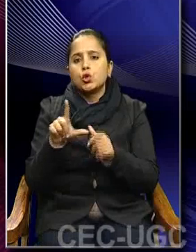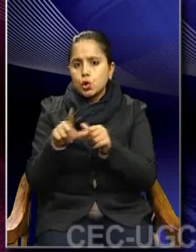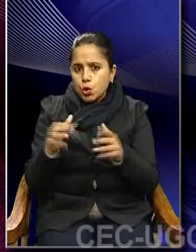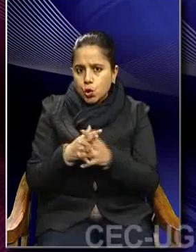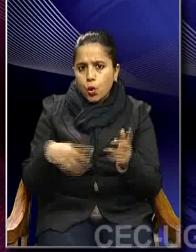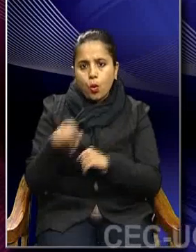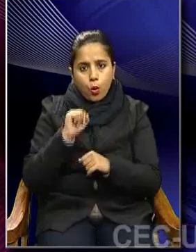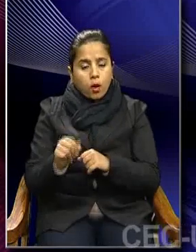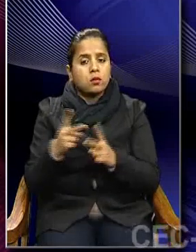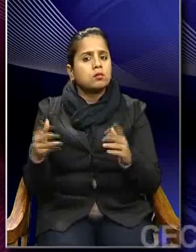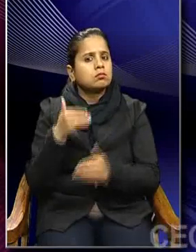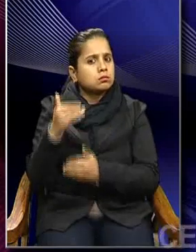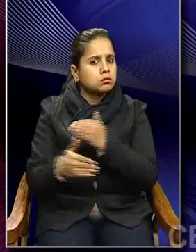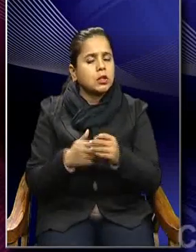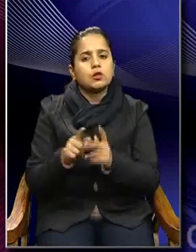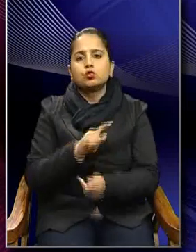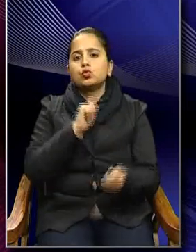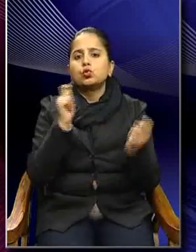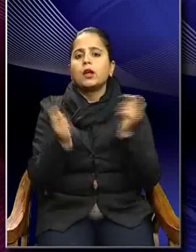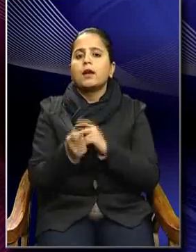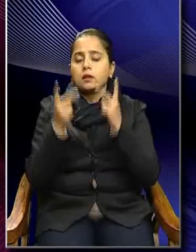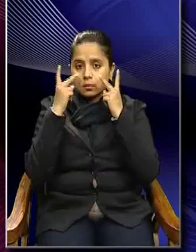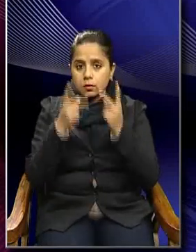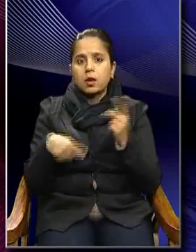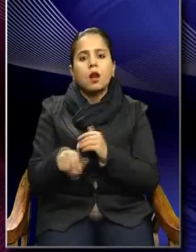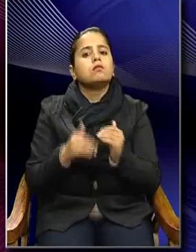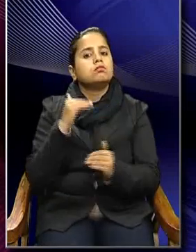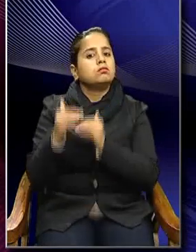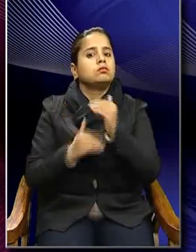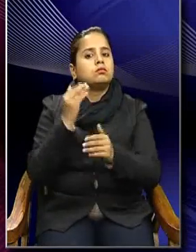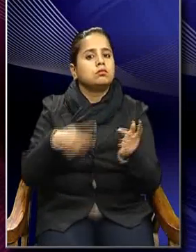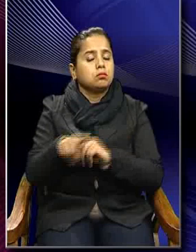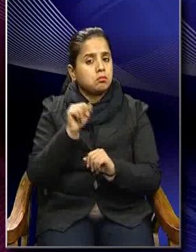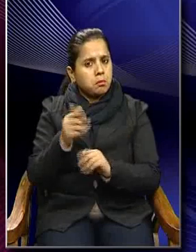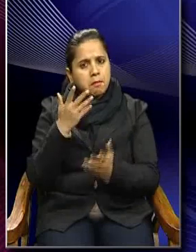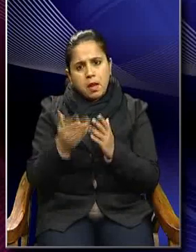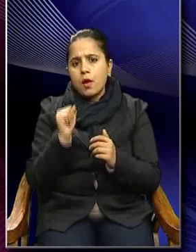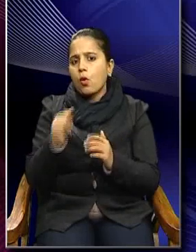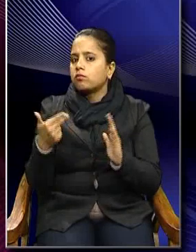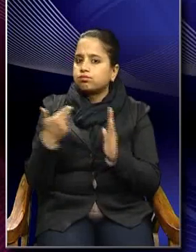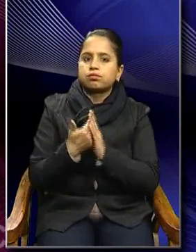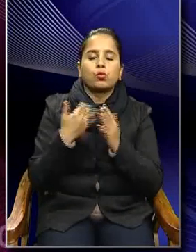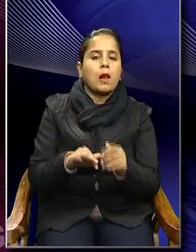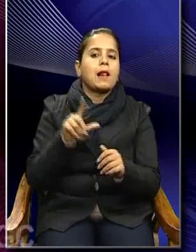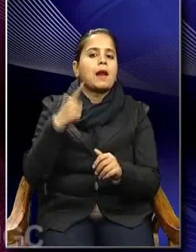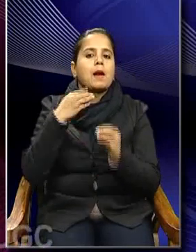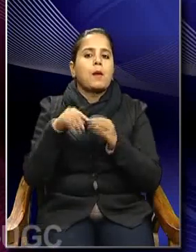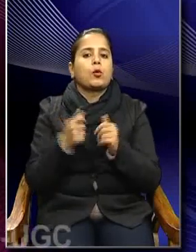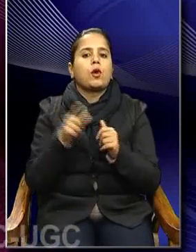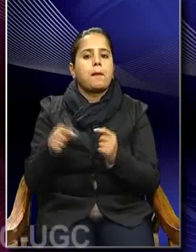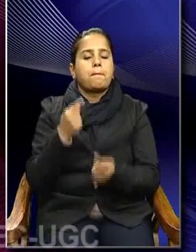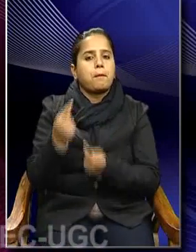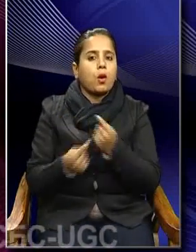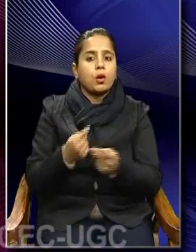gradual legislative way of change and progress that marked liberal politics for decades